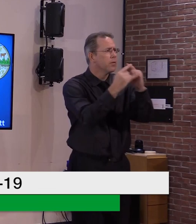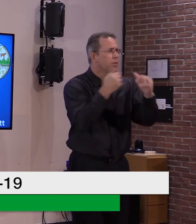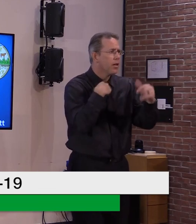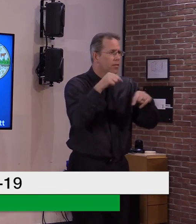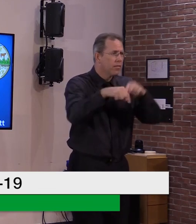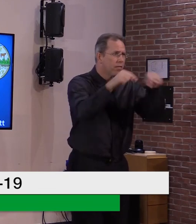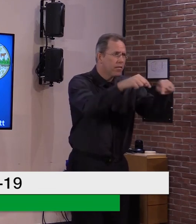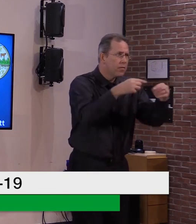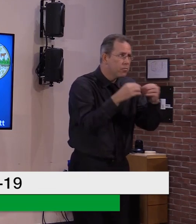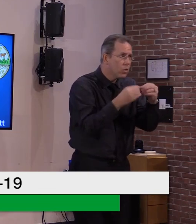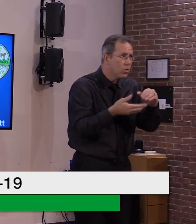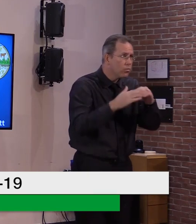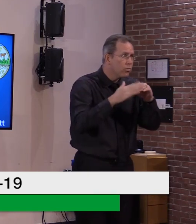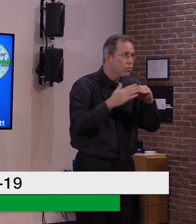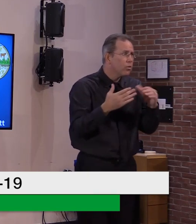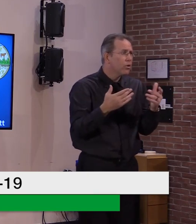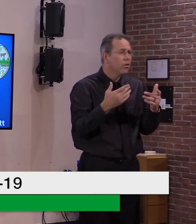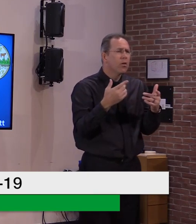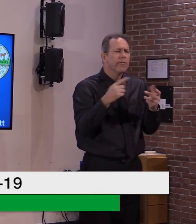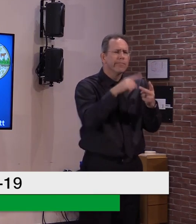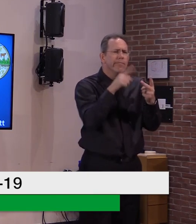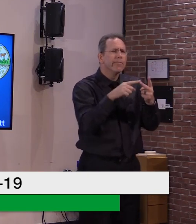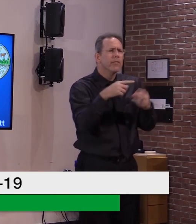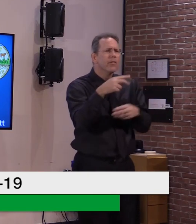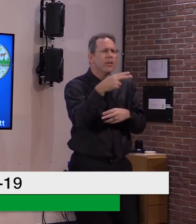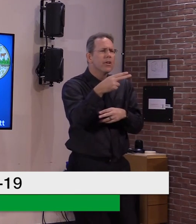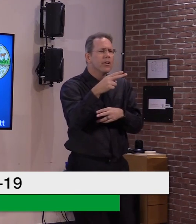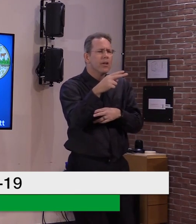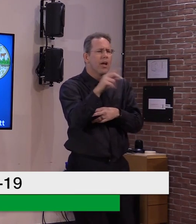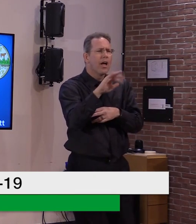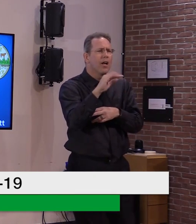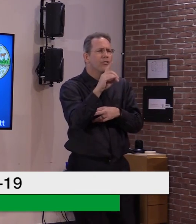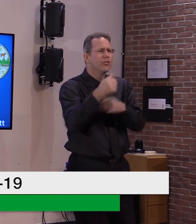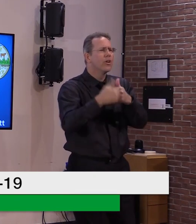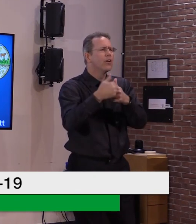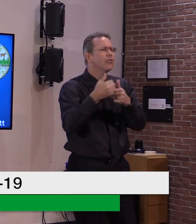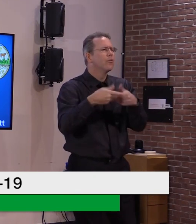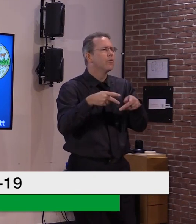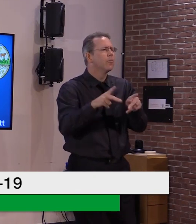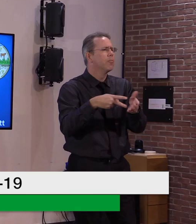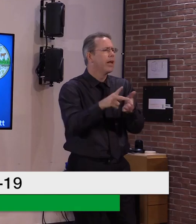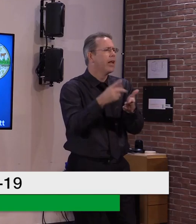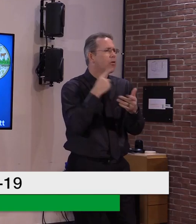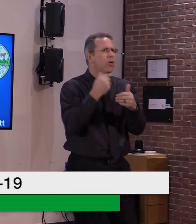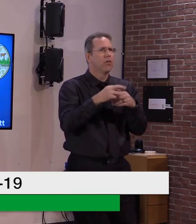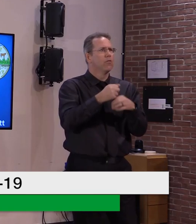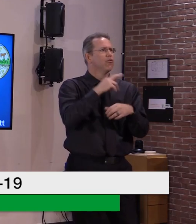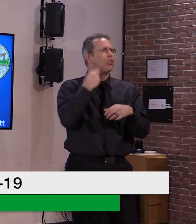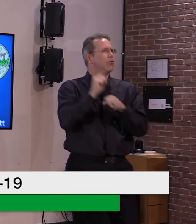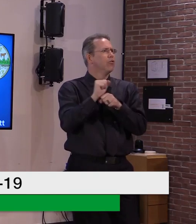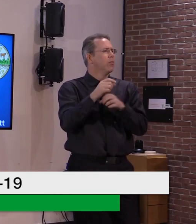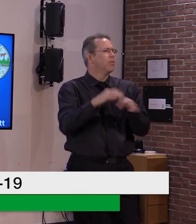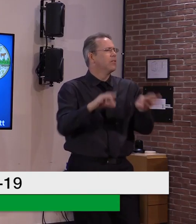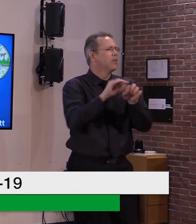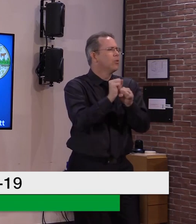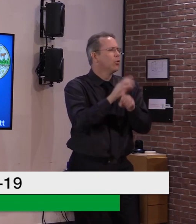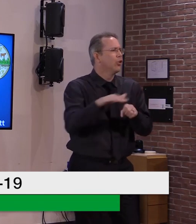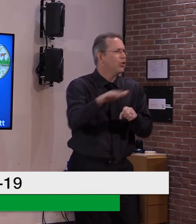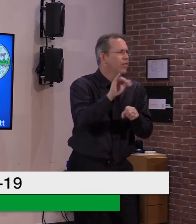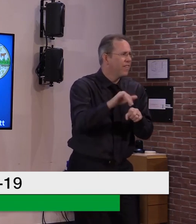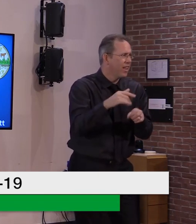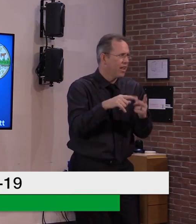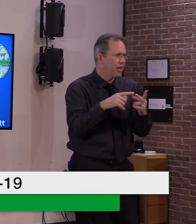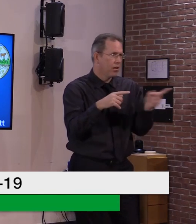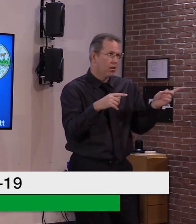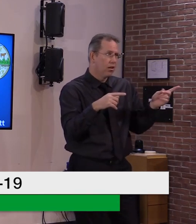ambulance rescue fireworkers who risk covert exposure but don't qualify as employees um we'll answer the first